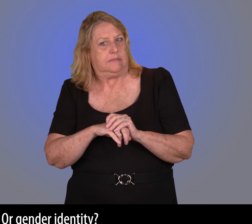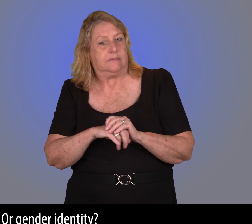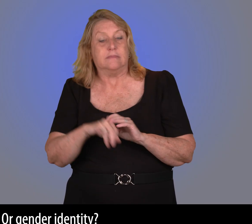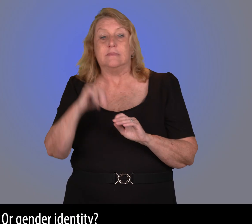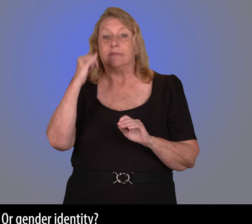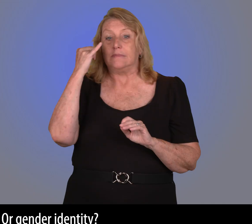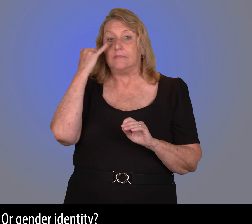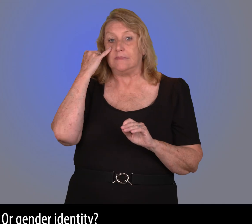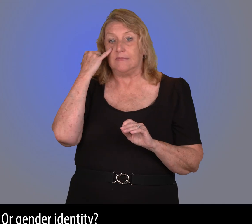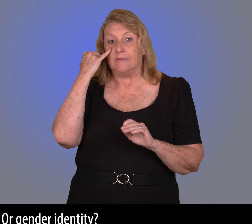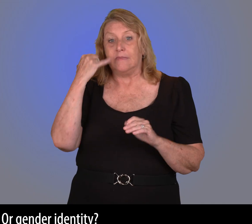or gender identity?